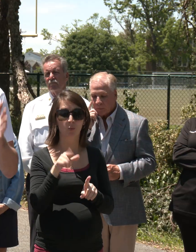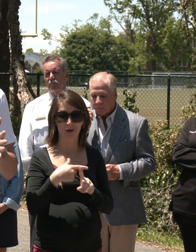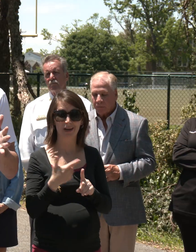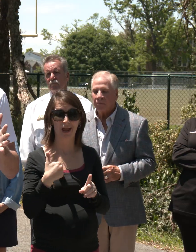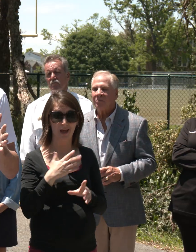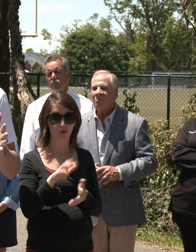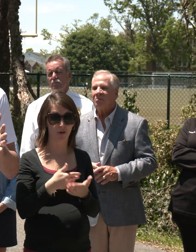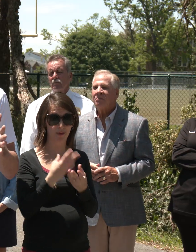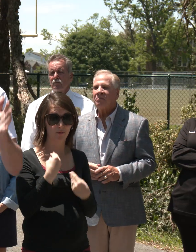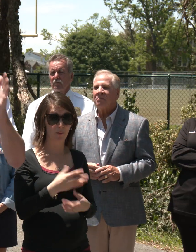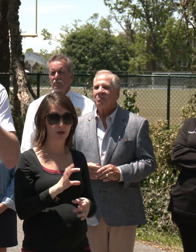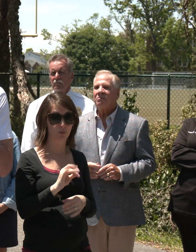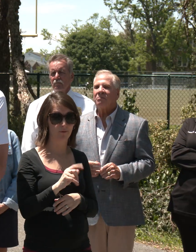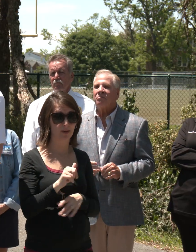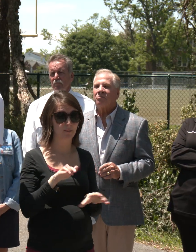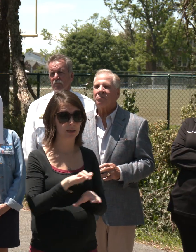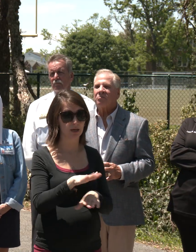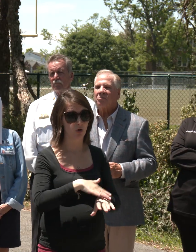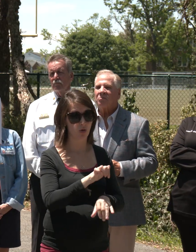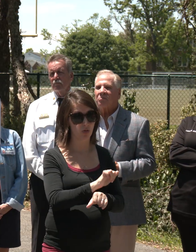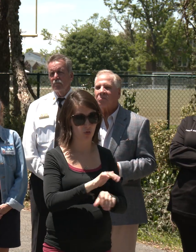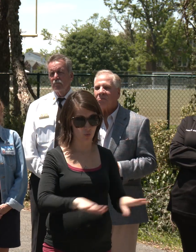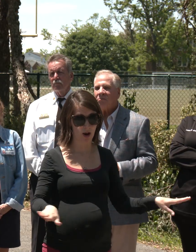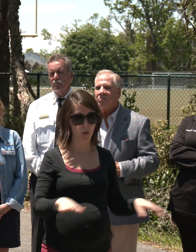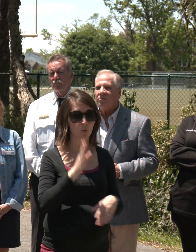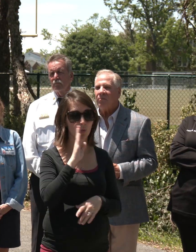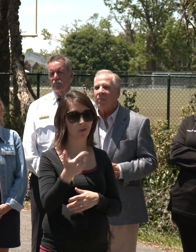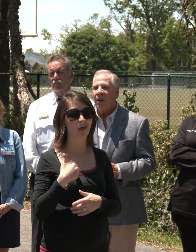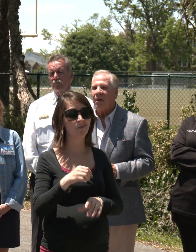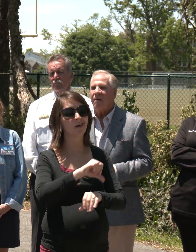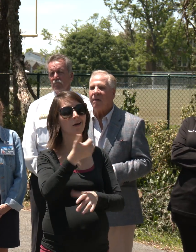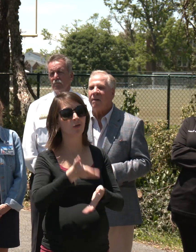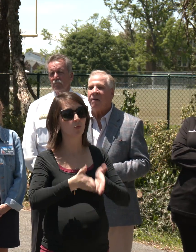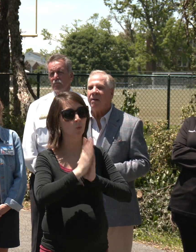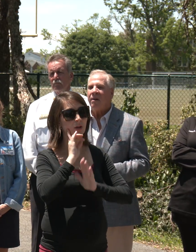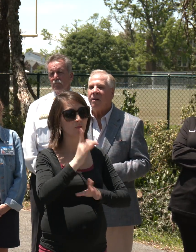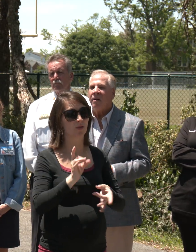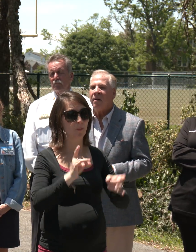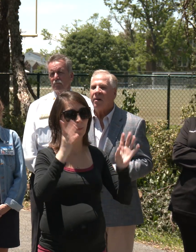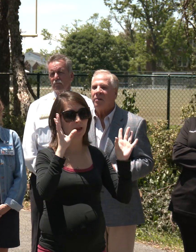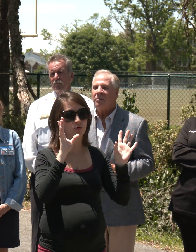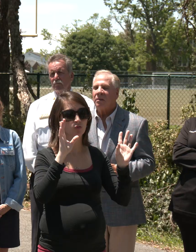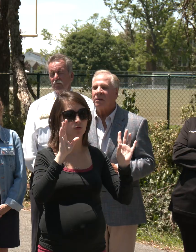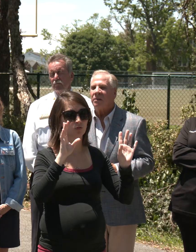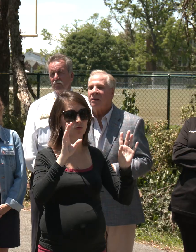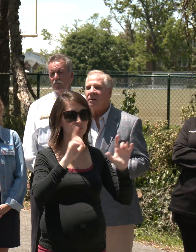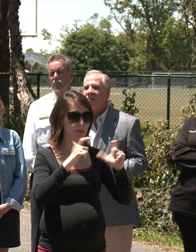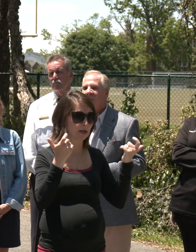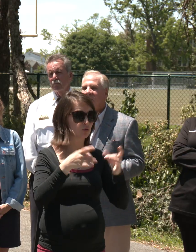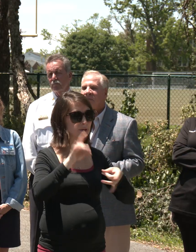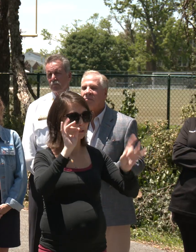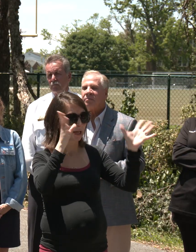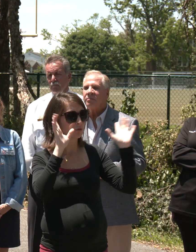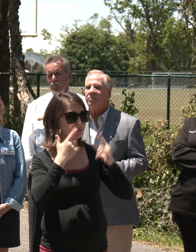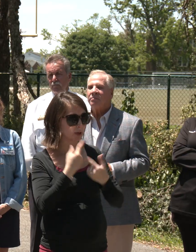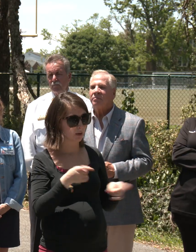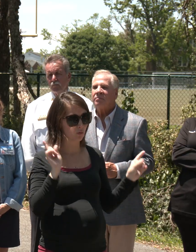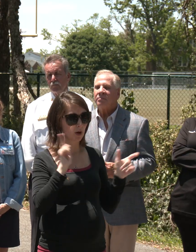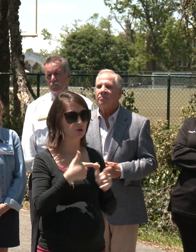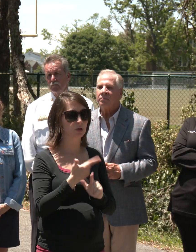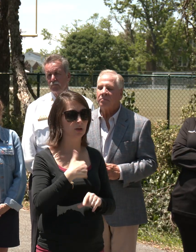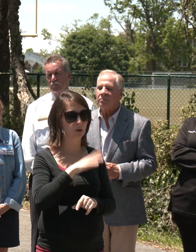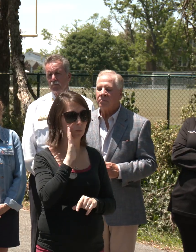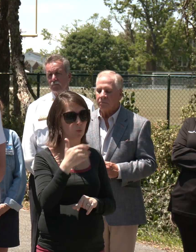information from what FEMA did on the ground, will make another request for the major disaster declaration. We will quickly then have a letter